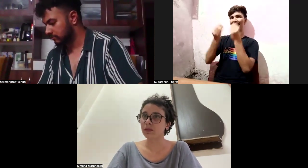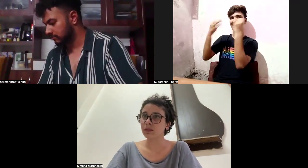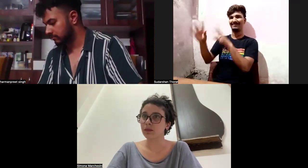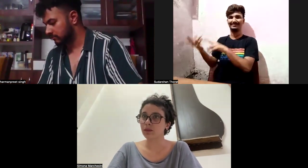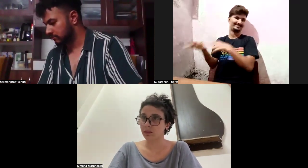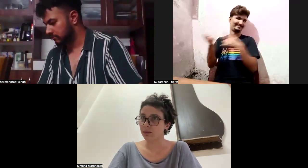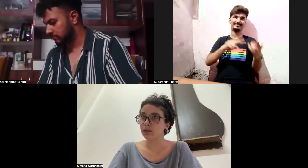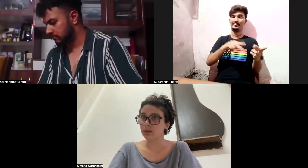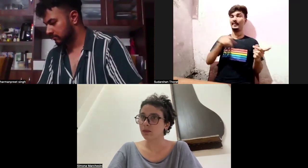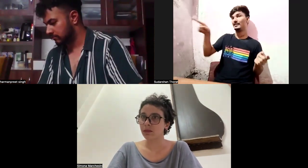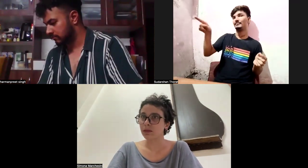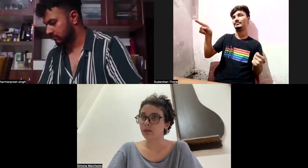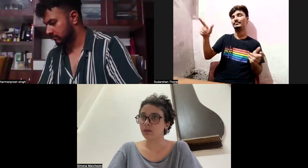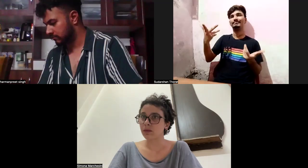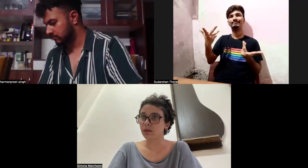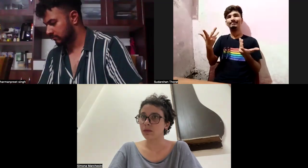So